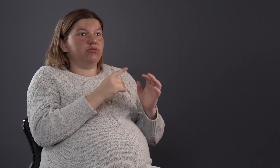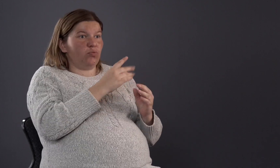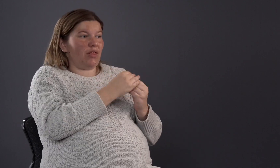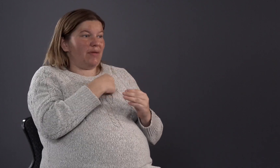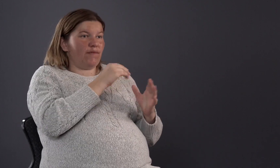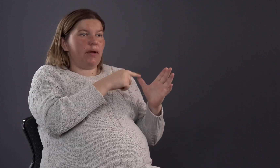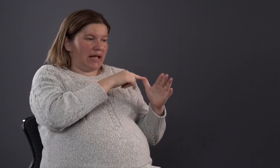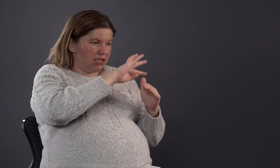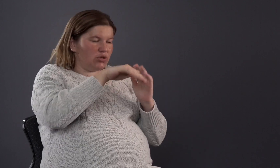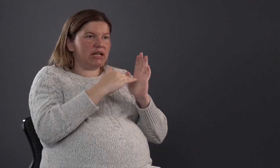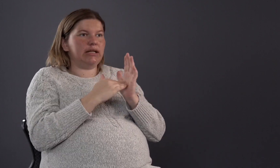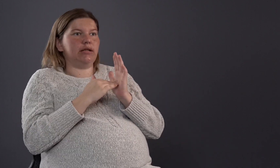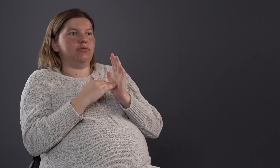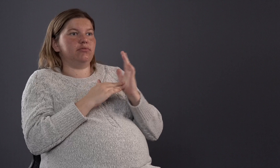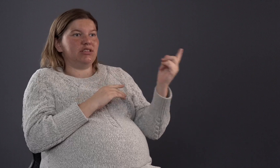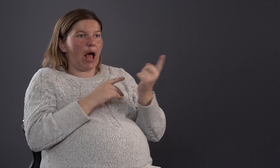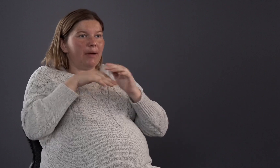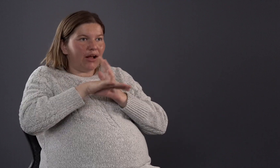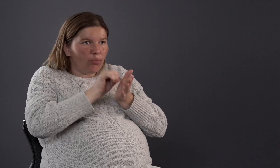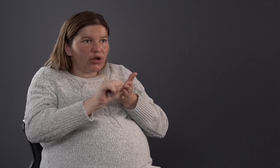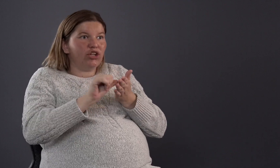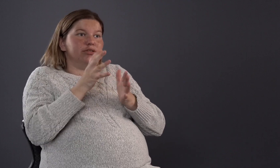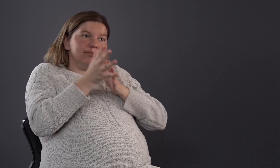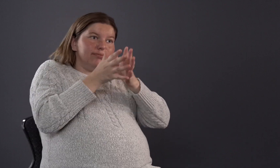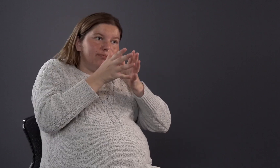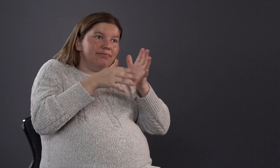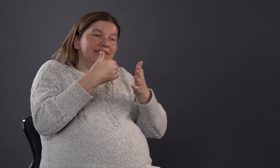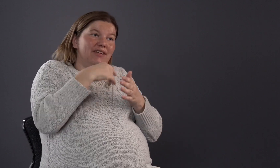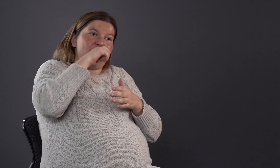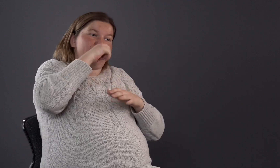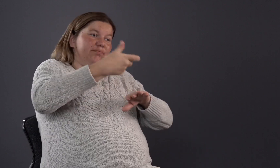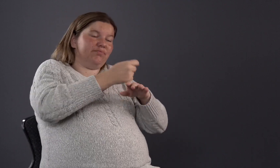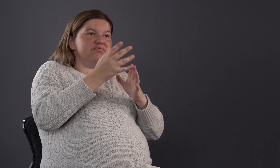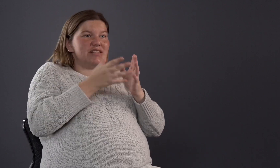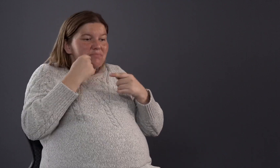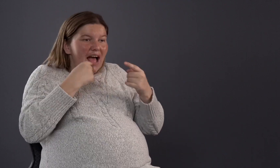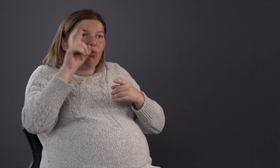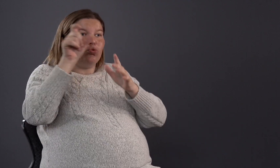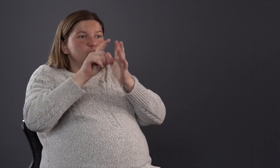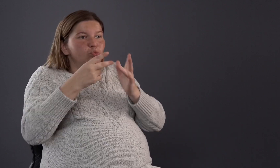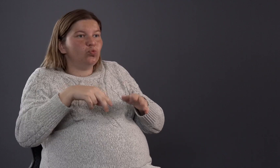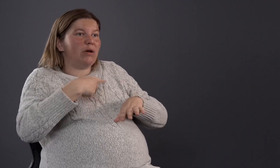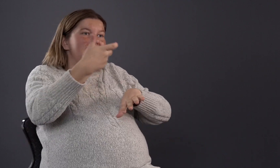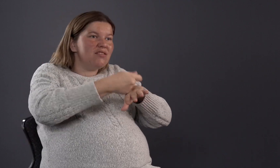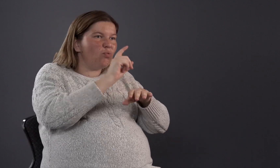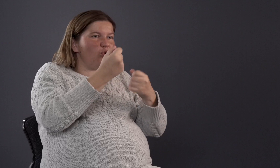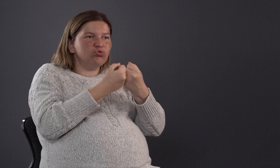was an interpreter, from start to finish. They were allowed in the theatre with me and were able to relay everything that was happening, what the